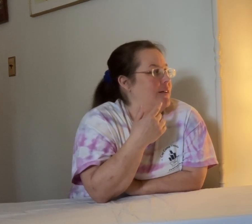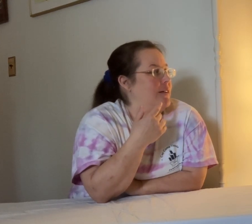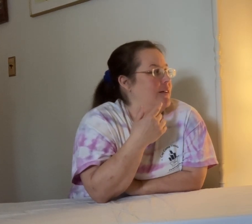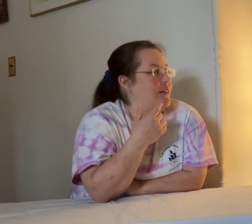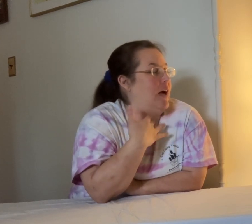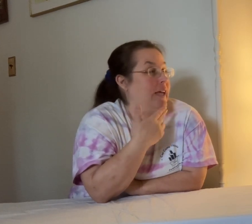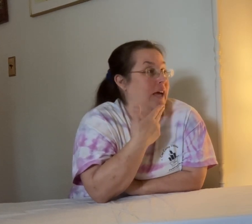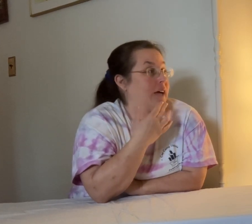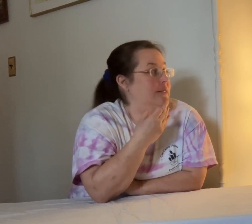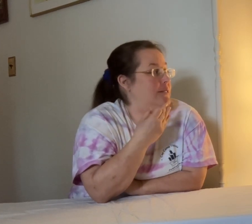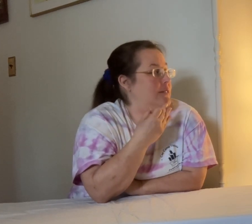I guess.